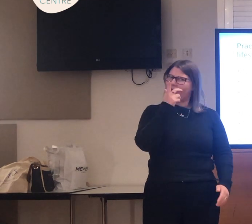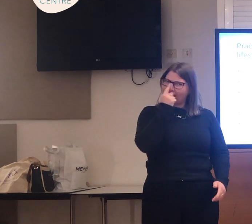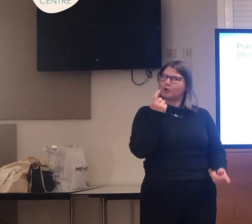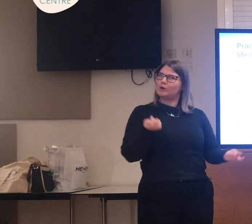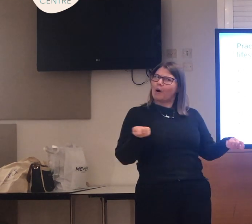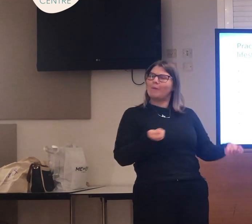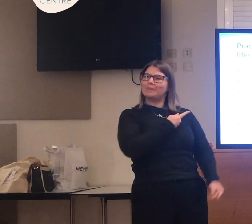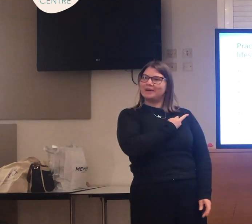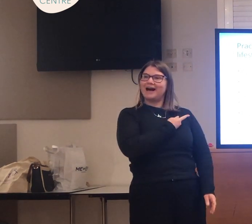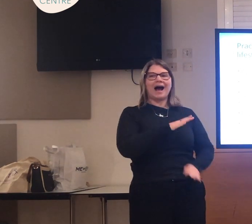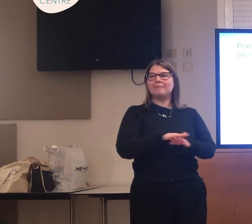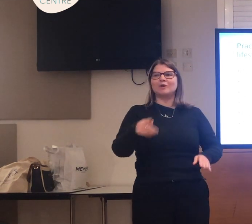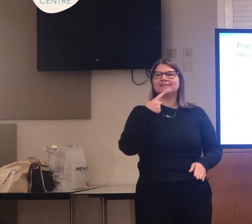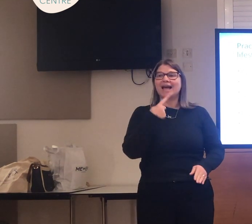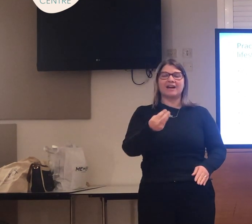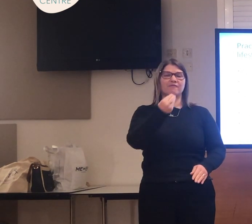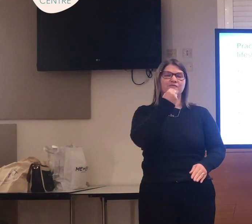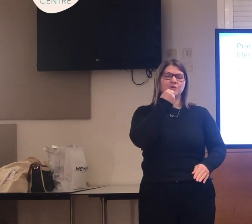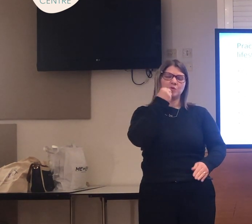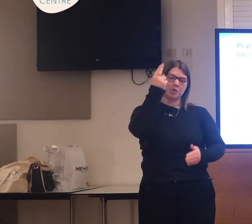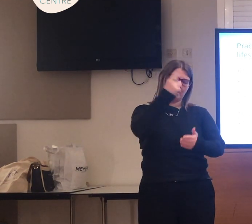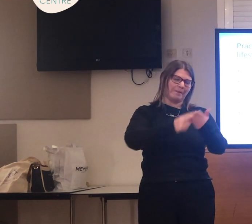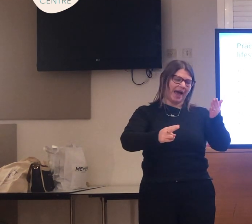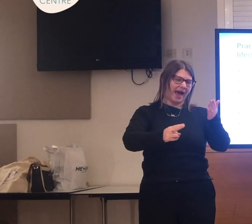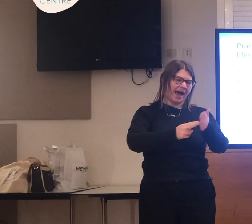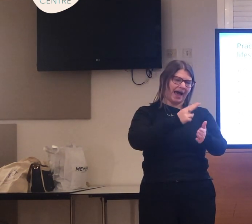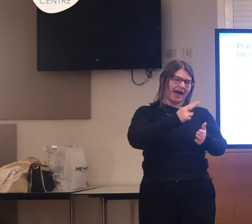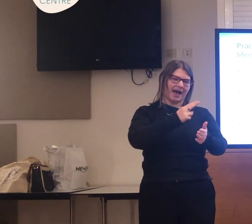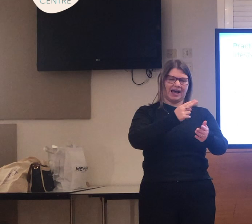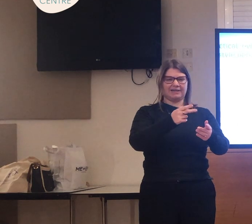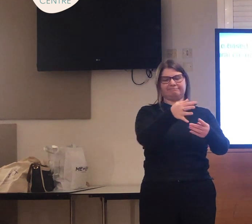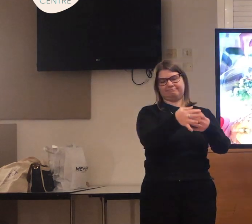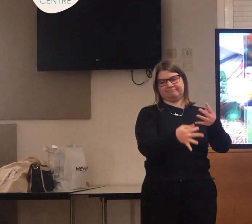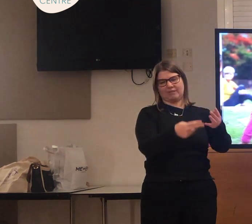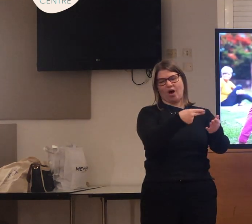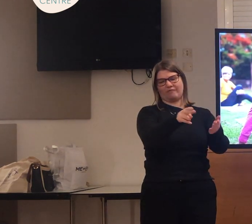not talking about cutting foods out? You might have,